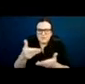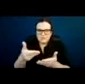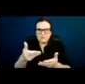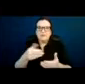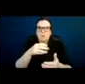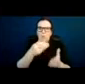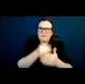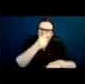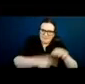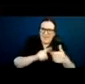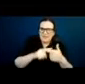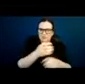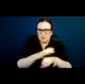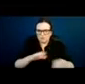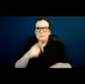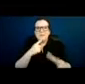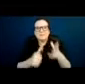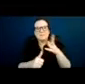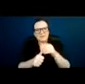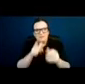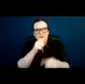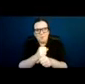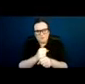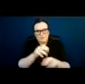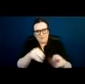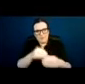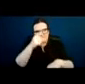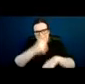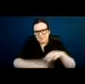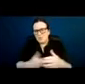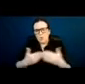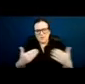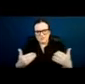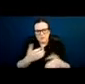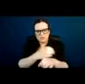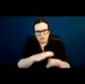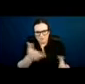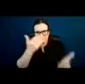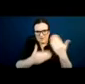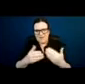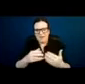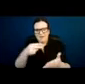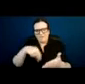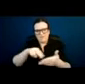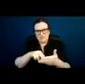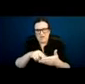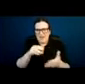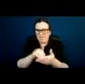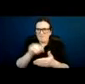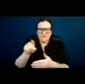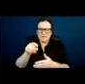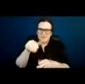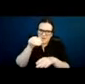persons with disability also served to highlight how important the text of the Convention is in terms of impacting positively